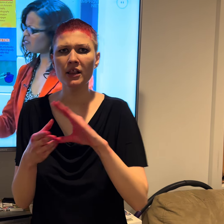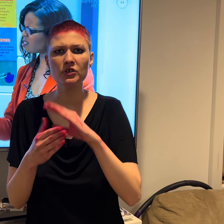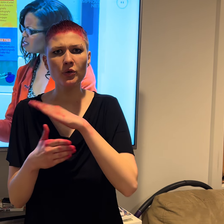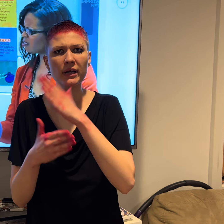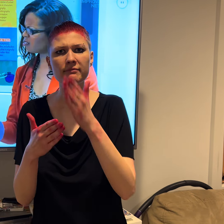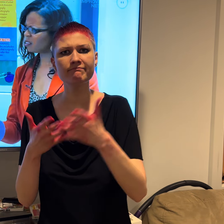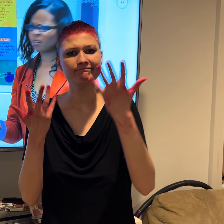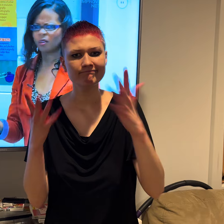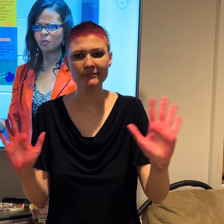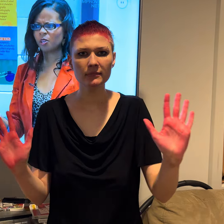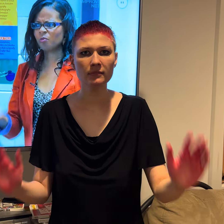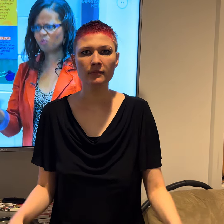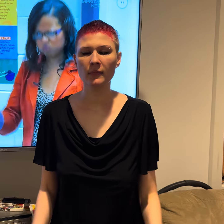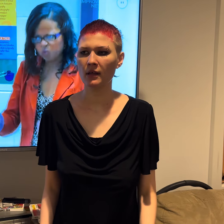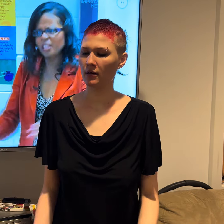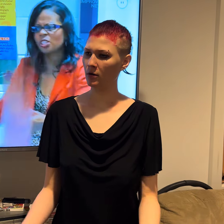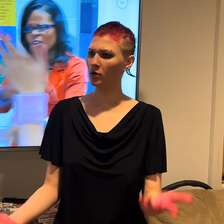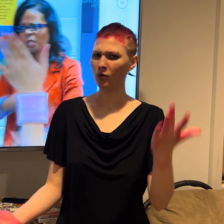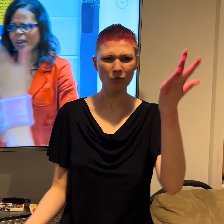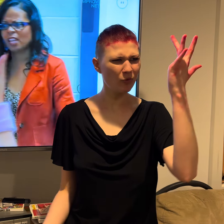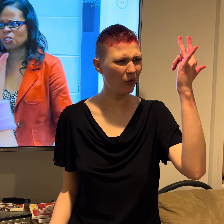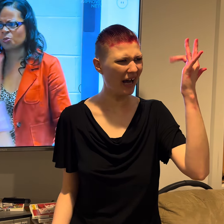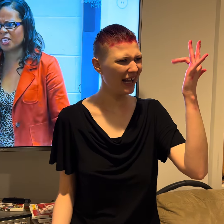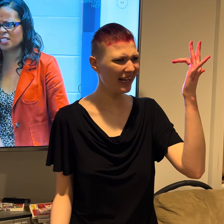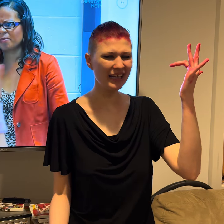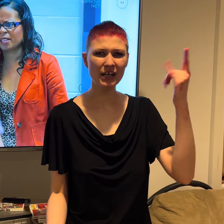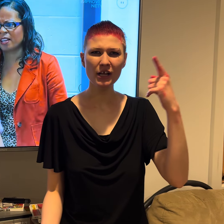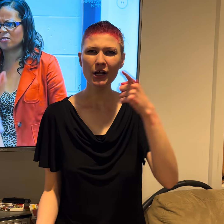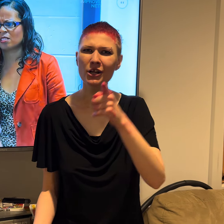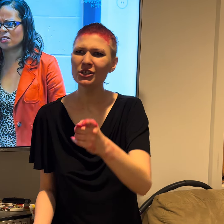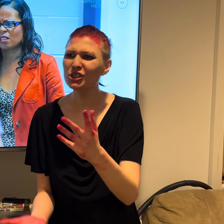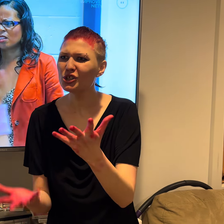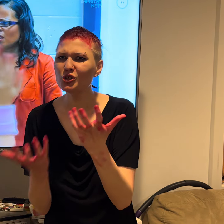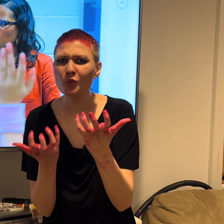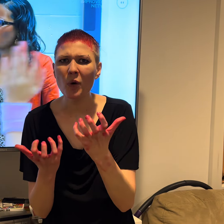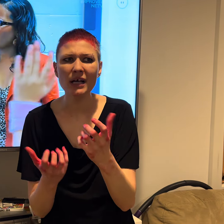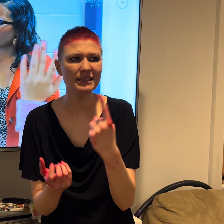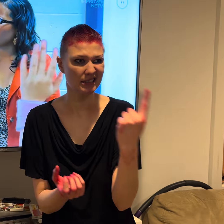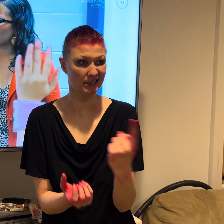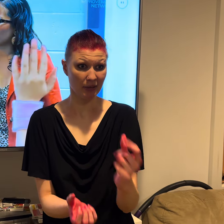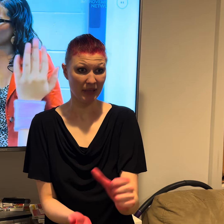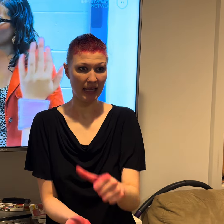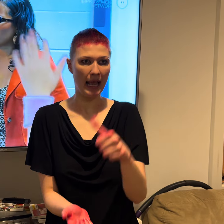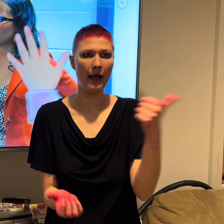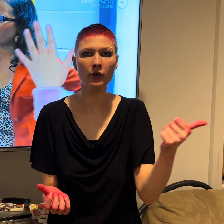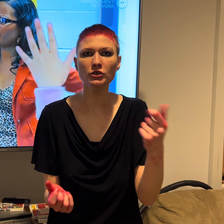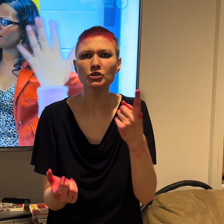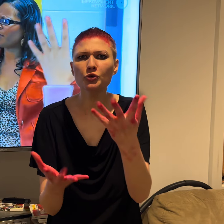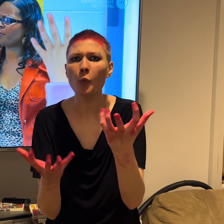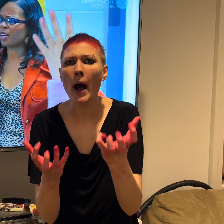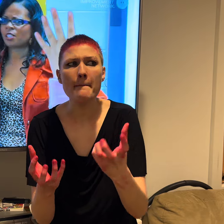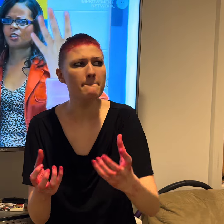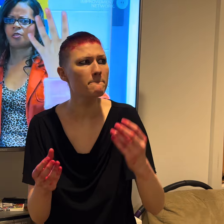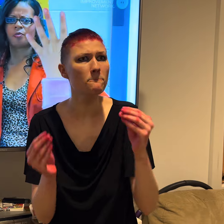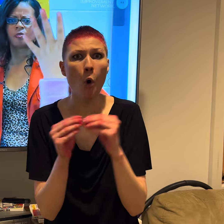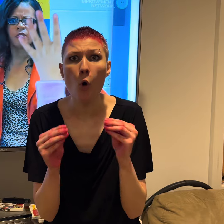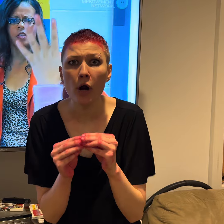else? Were you wanting to turn the page and read something else? Why in the world would Ray Bradbury do that to you?